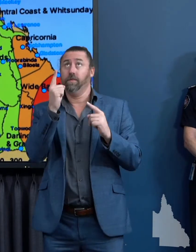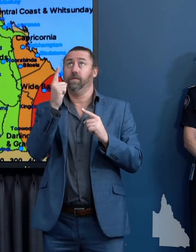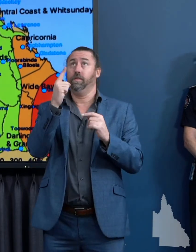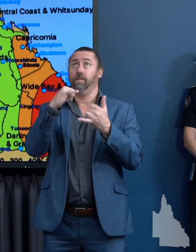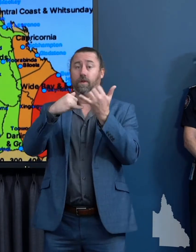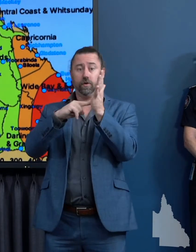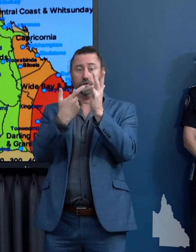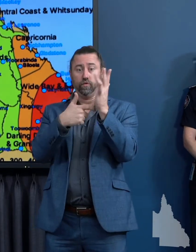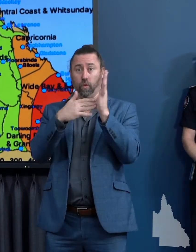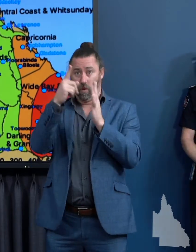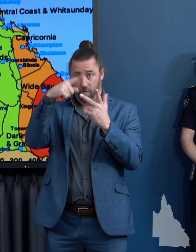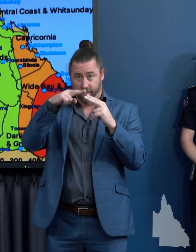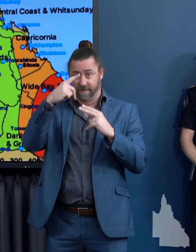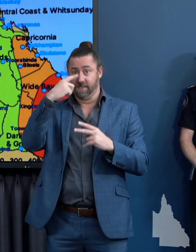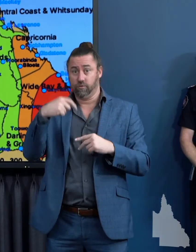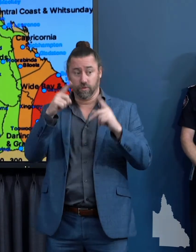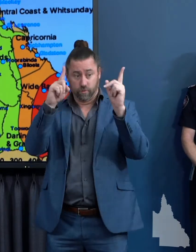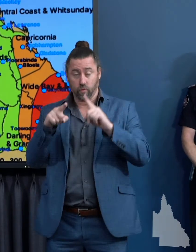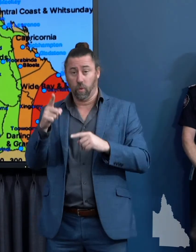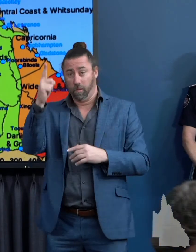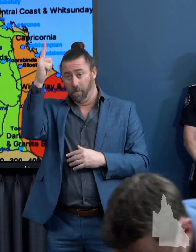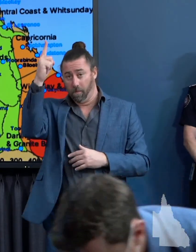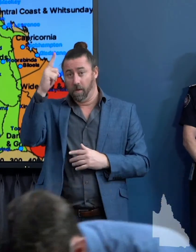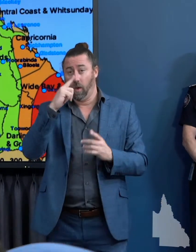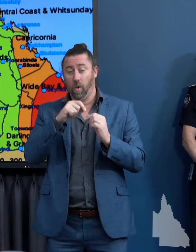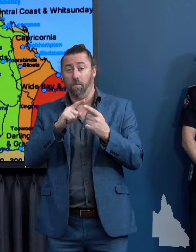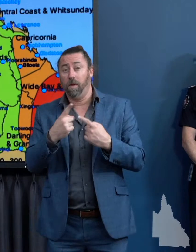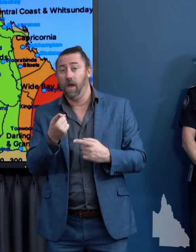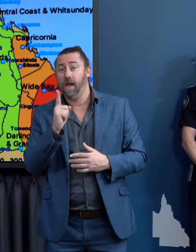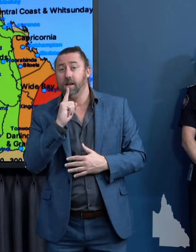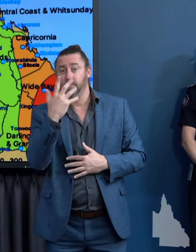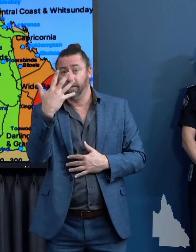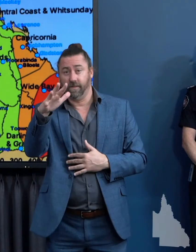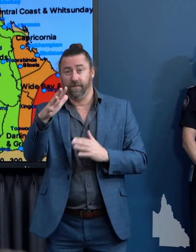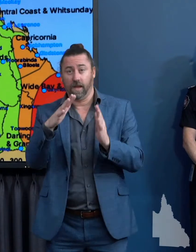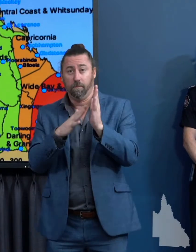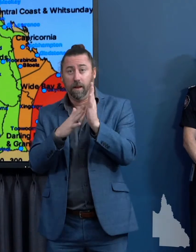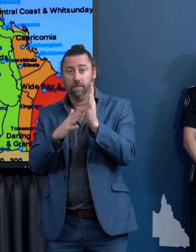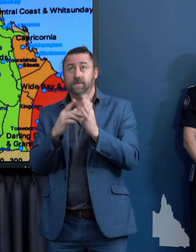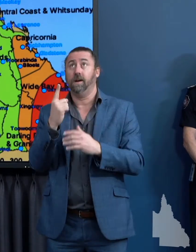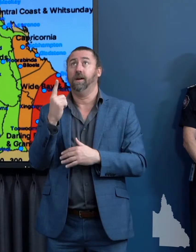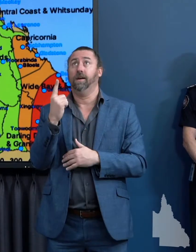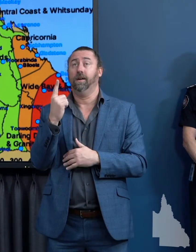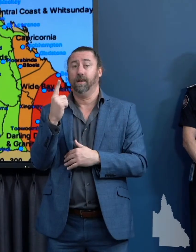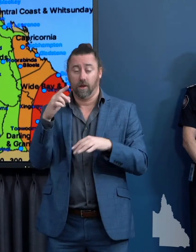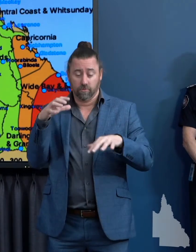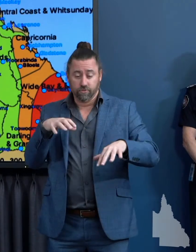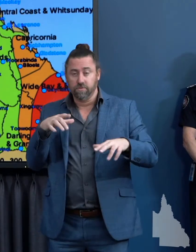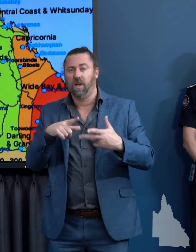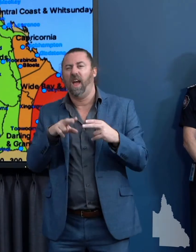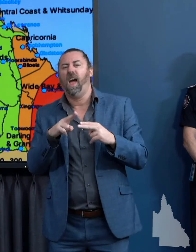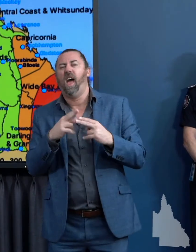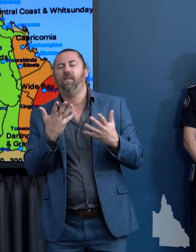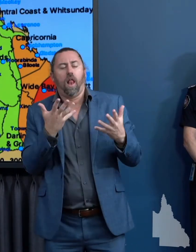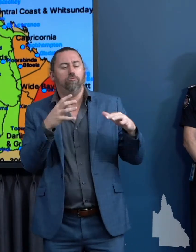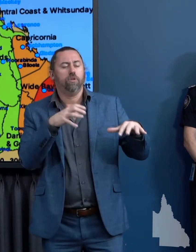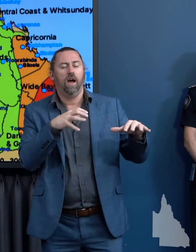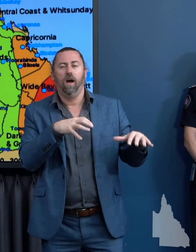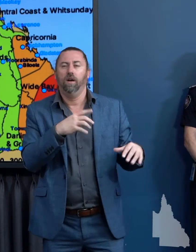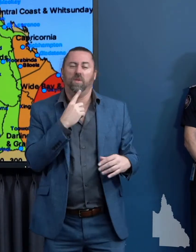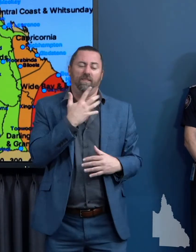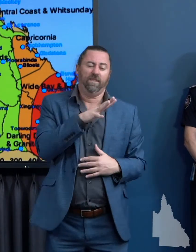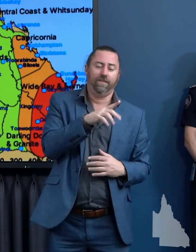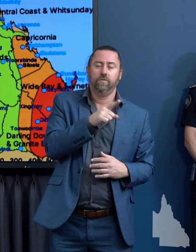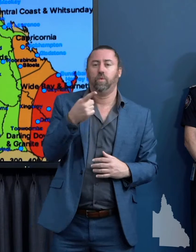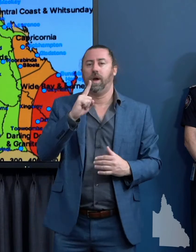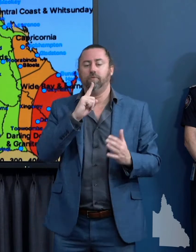if it's a severe storm, it could be upwards of 150 millimetres. And if it's sort of your more garden variety storm, that's 50 to 100.